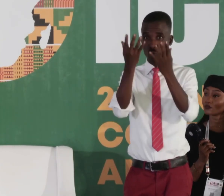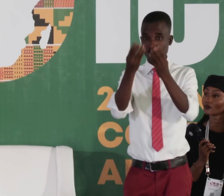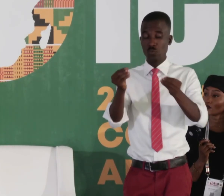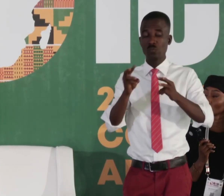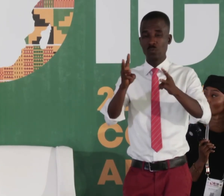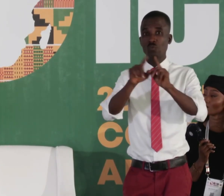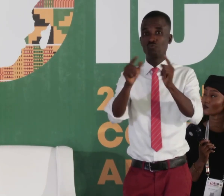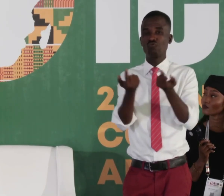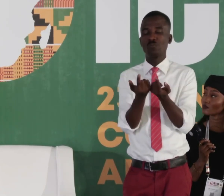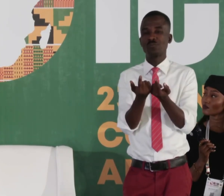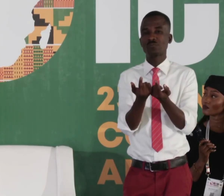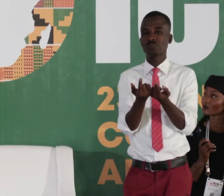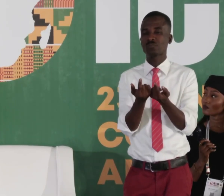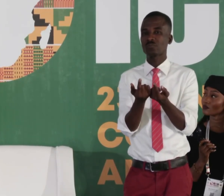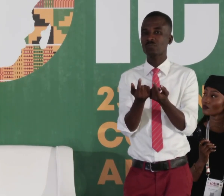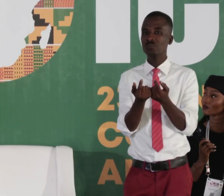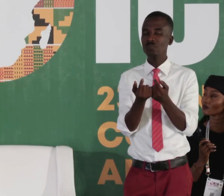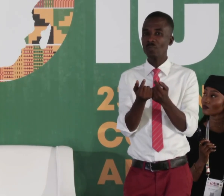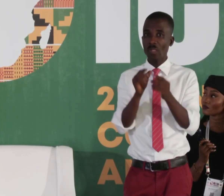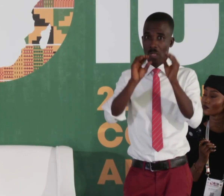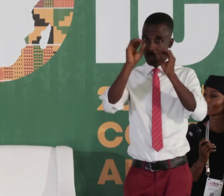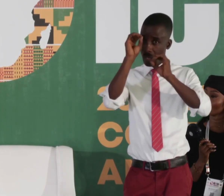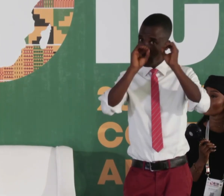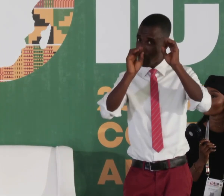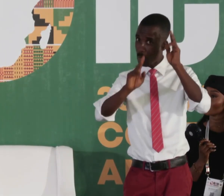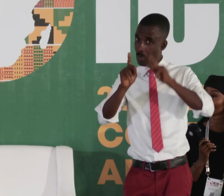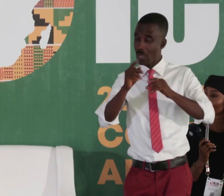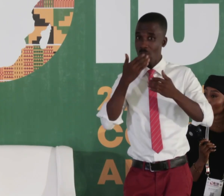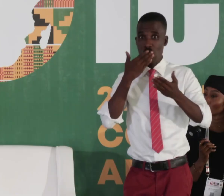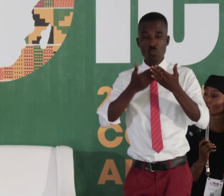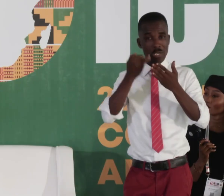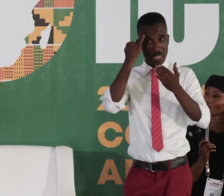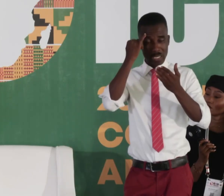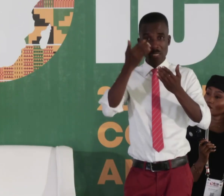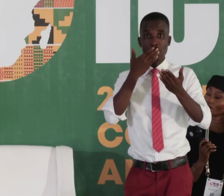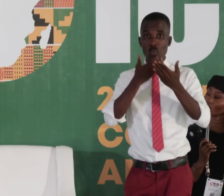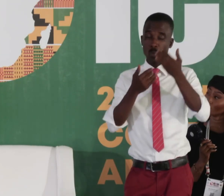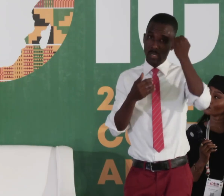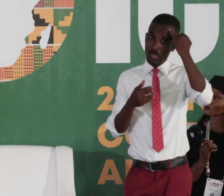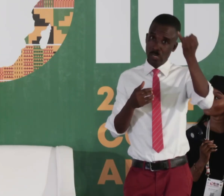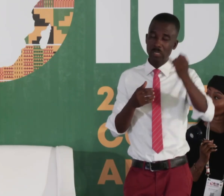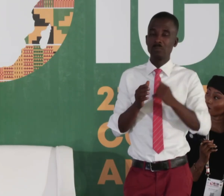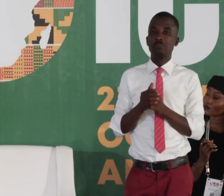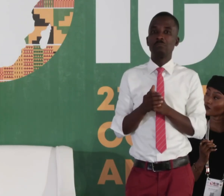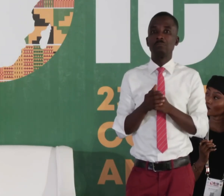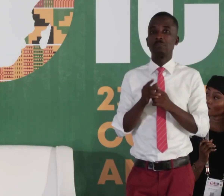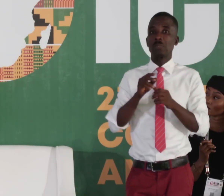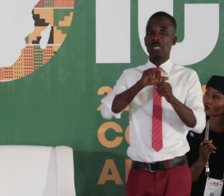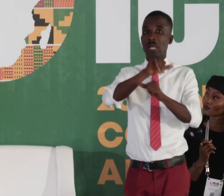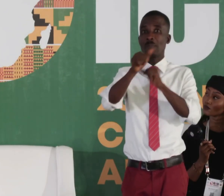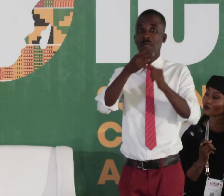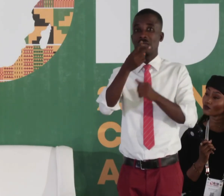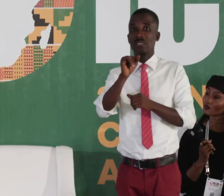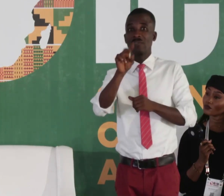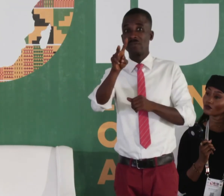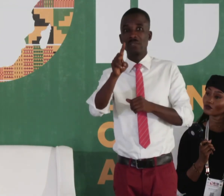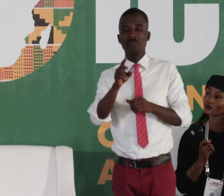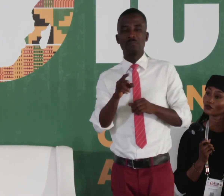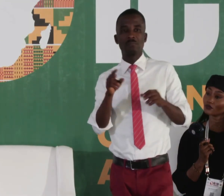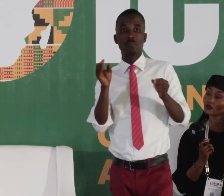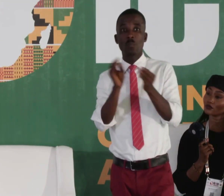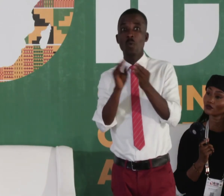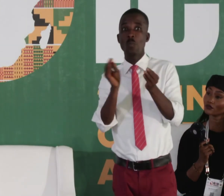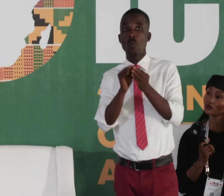their partners. And finally, we observed that those who had good knowledge of PrEP and HIV generally were almost 3 times more willing